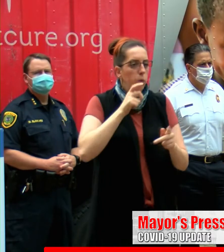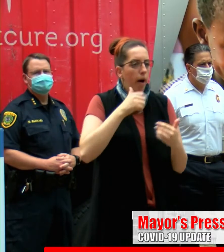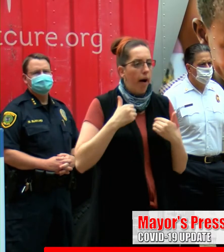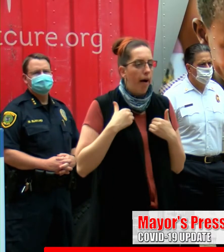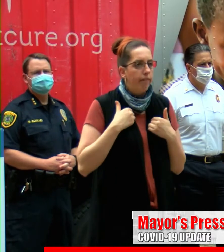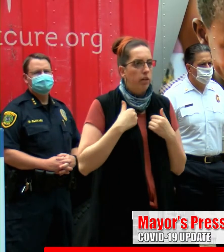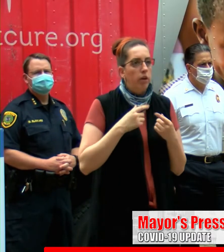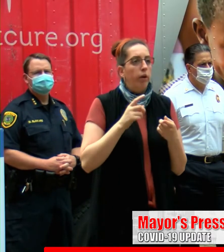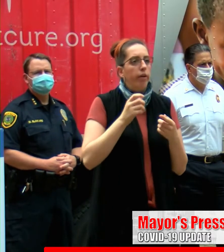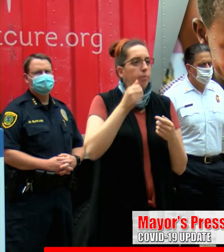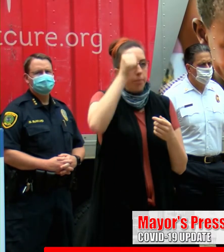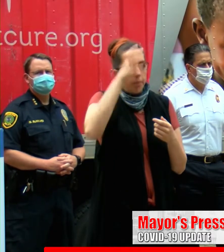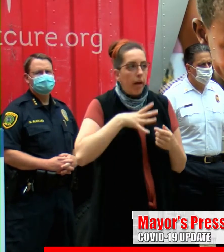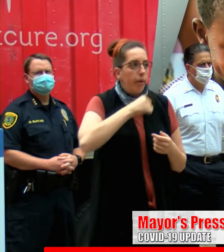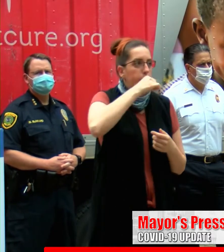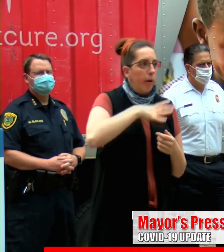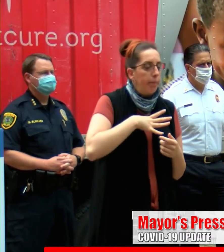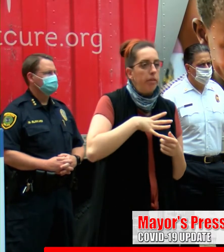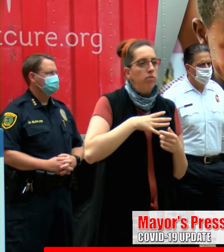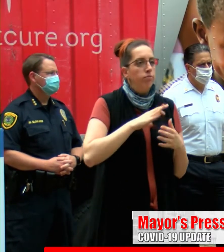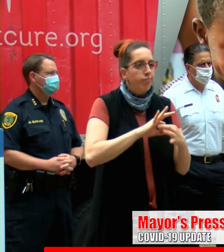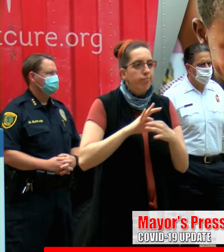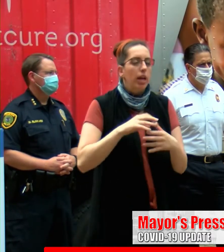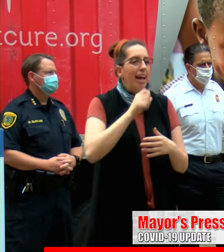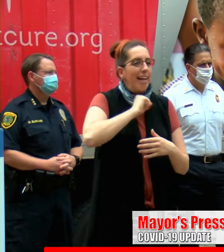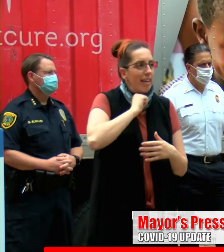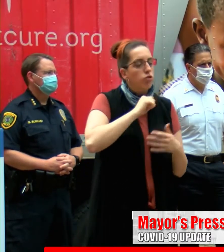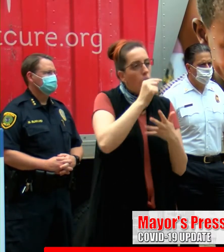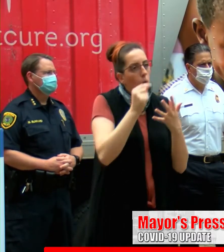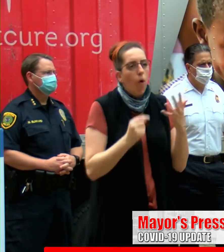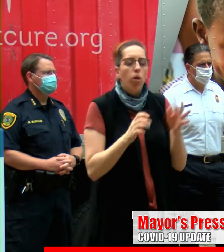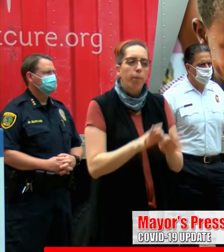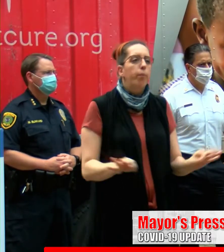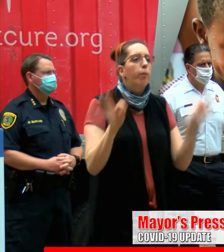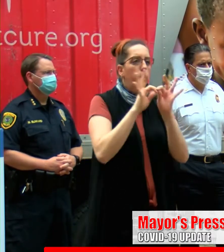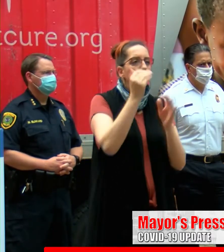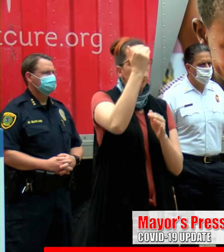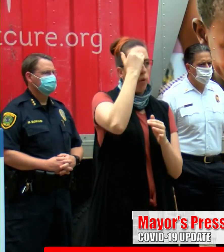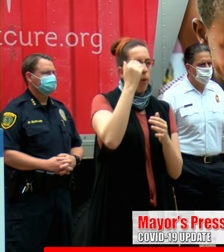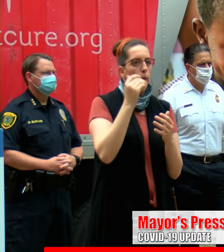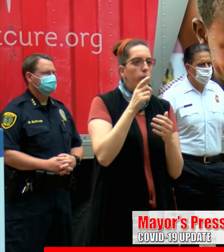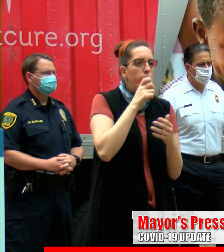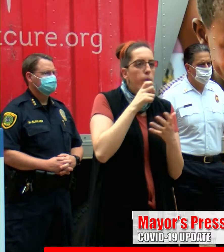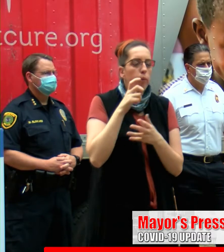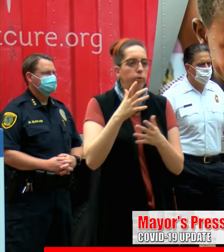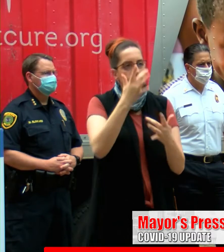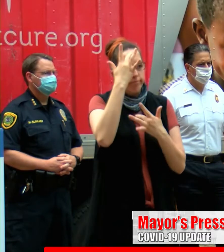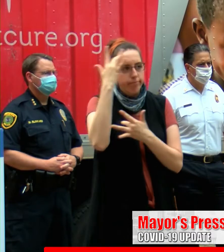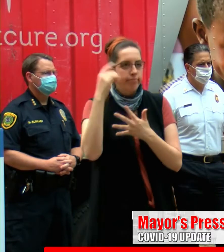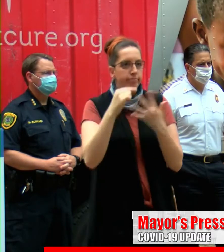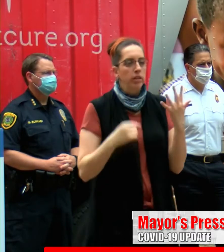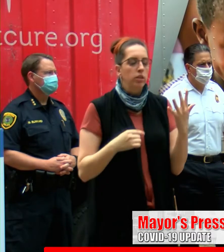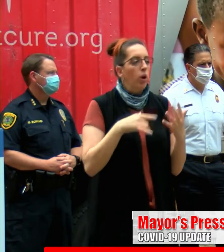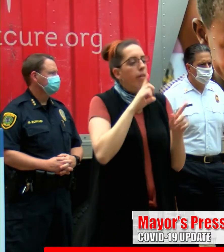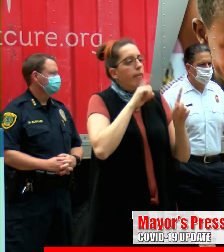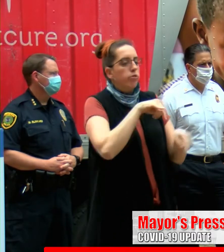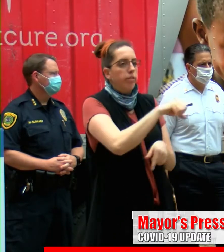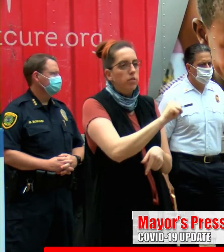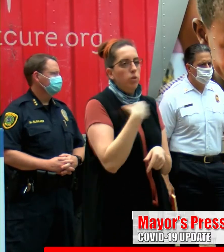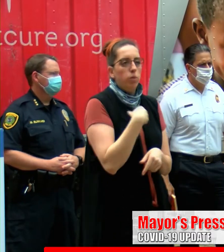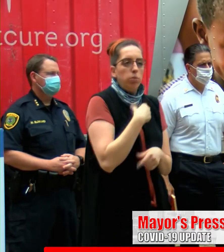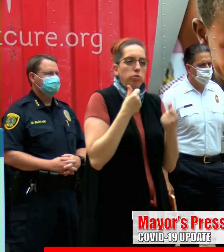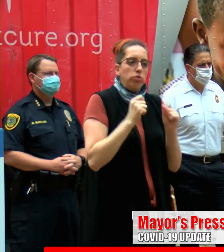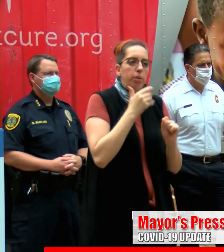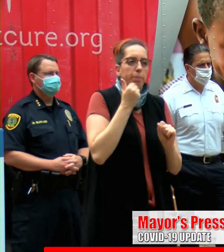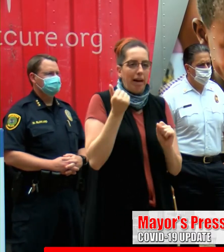Their gender affiliation, that's important. Age, all of those elements are critically important. So the answer is yes, and we're going to do our best to try